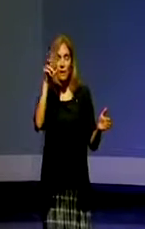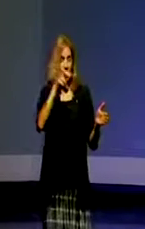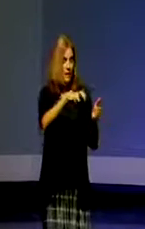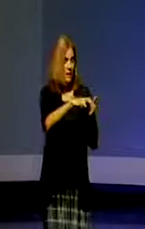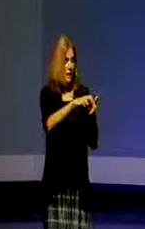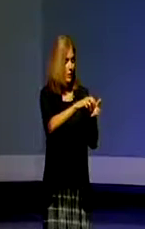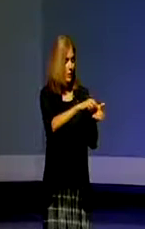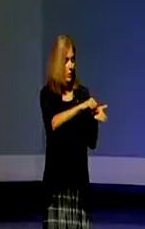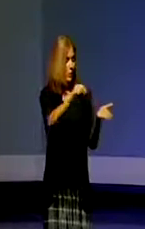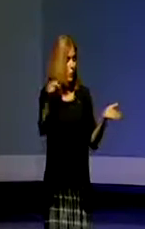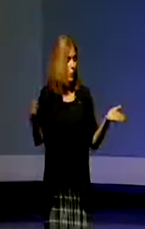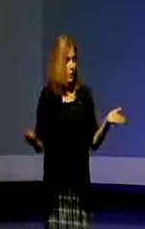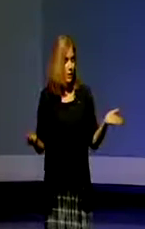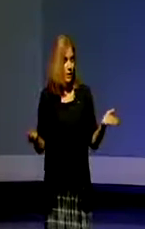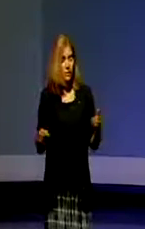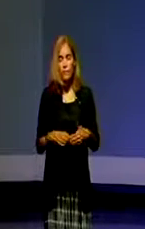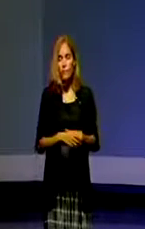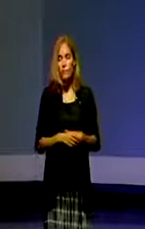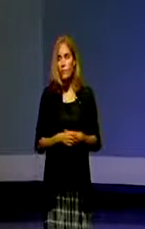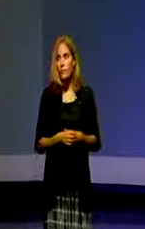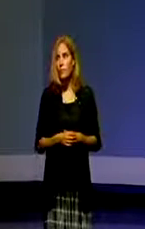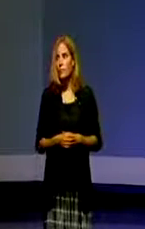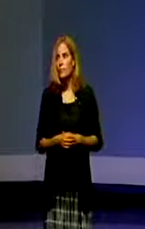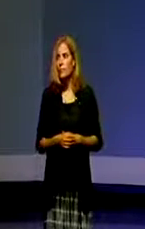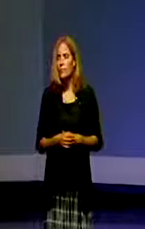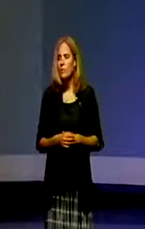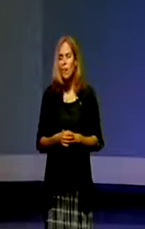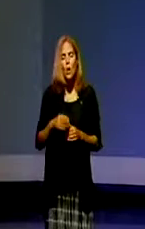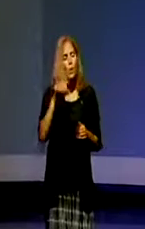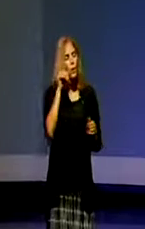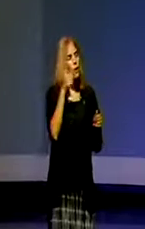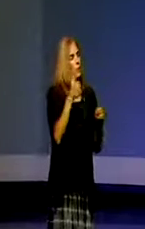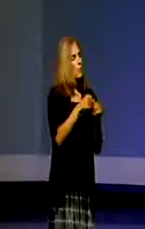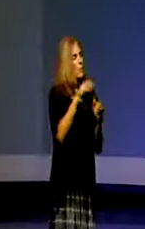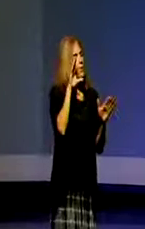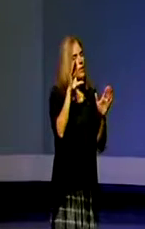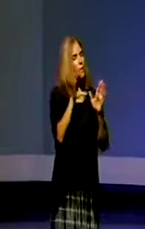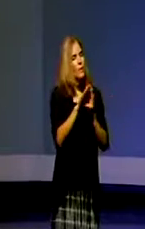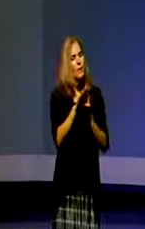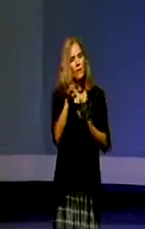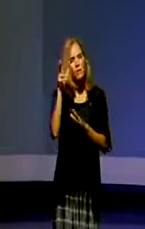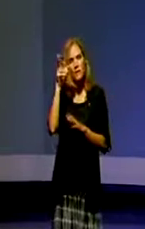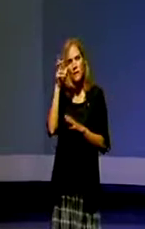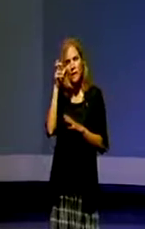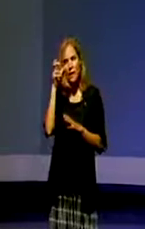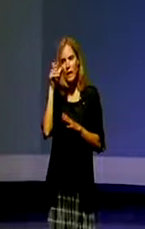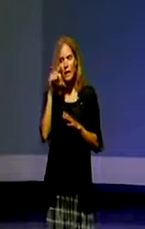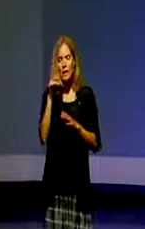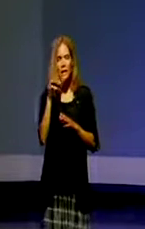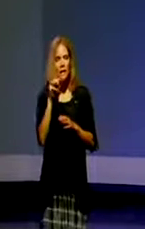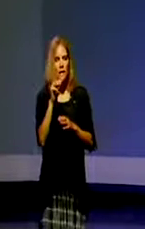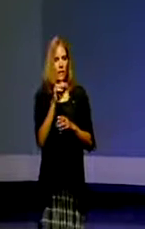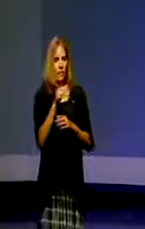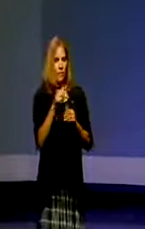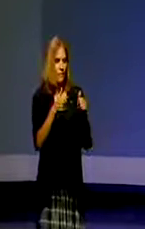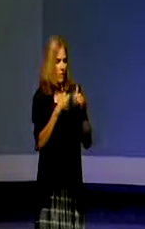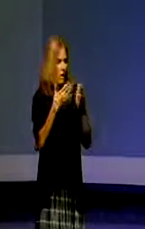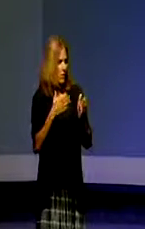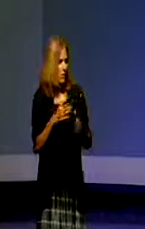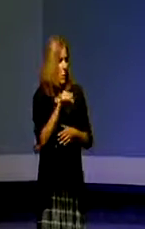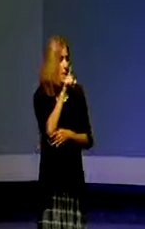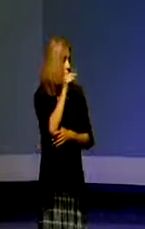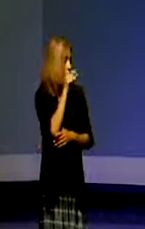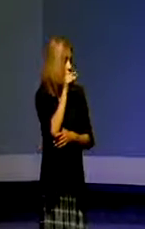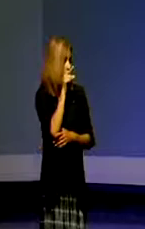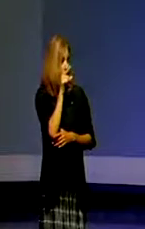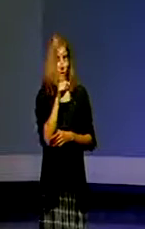the word that was sown in them. And you remember what the picture of Satan and his minions were?